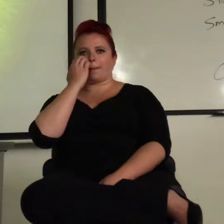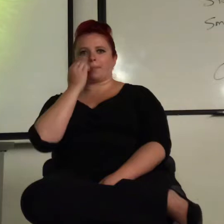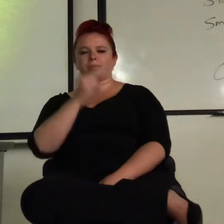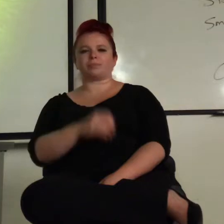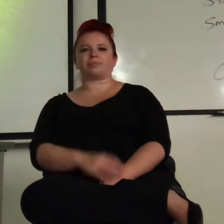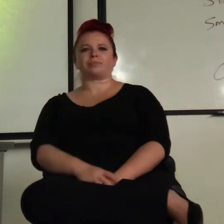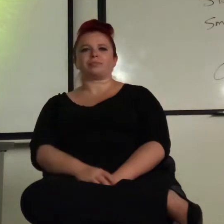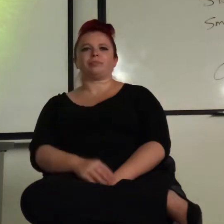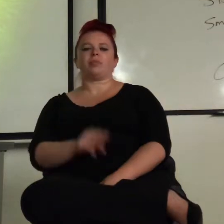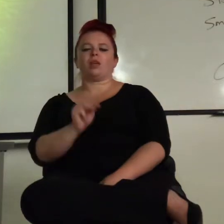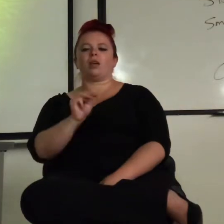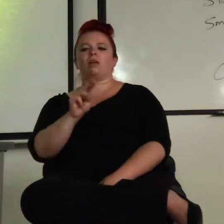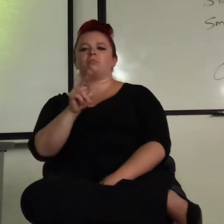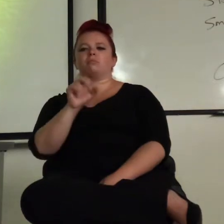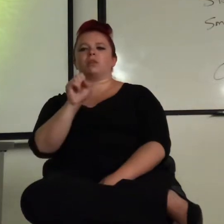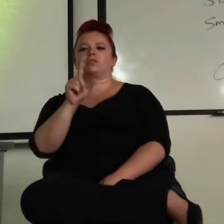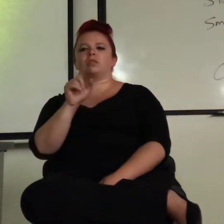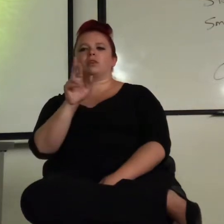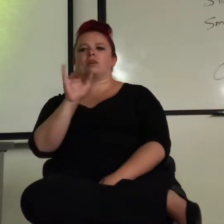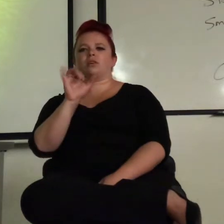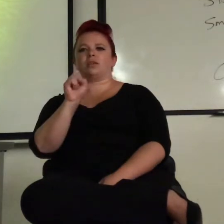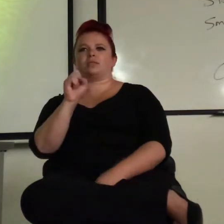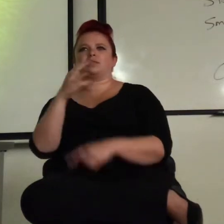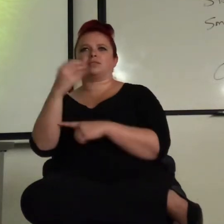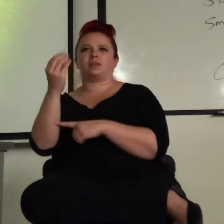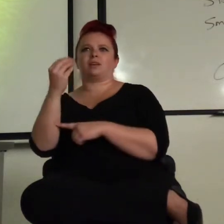muscularis externa and its sublayers,